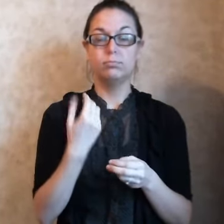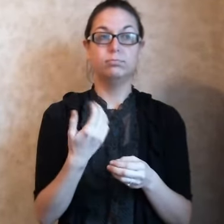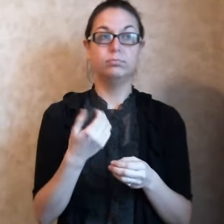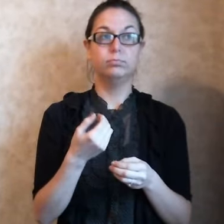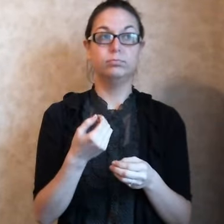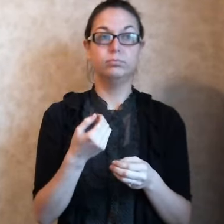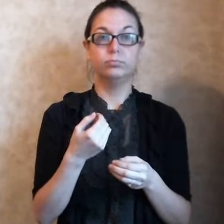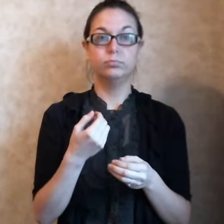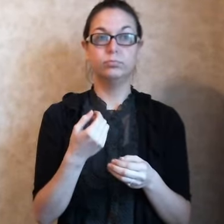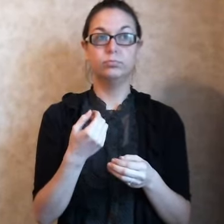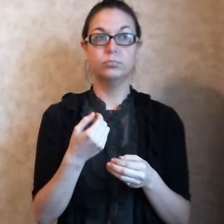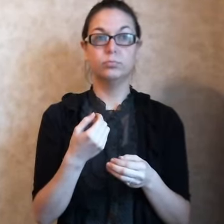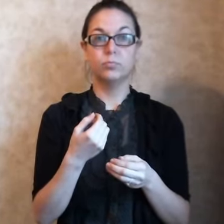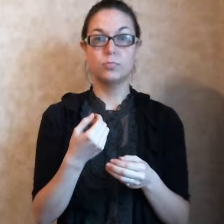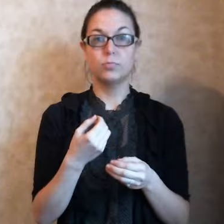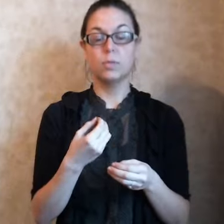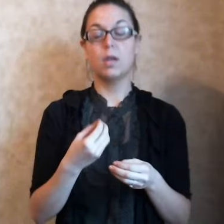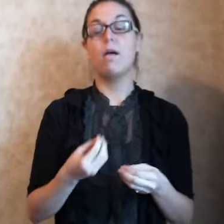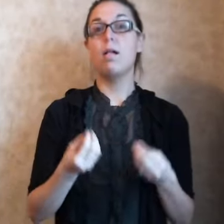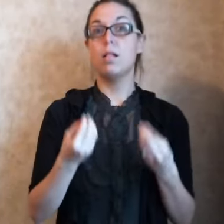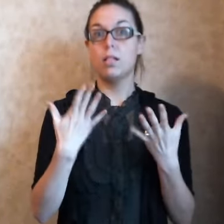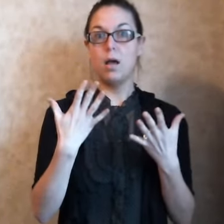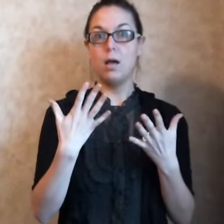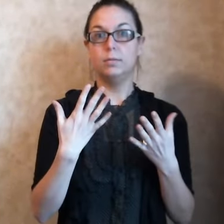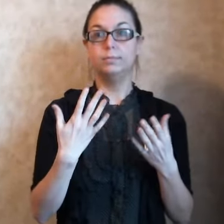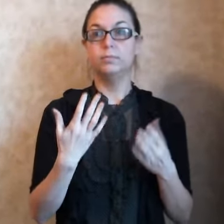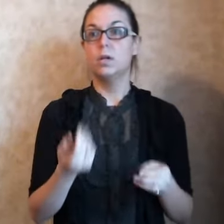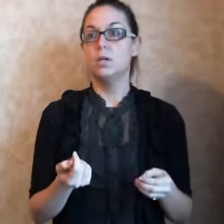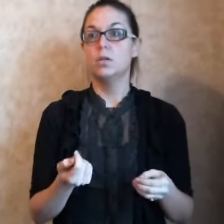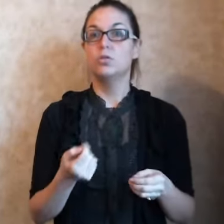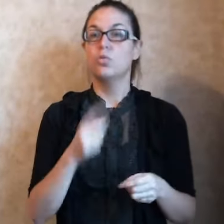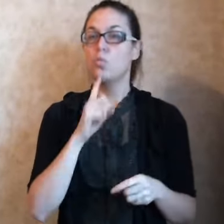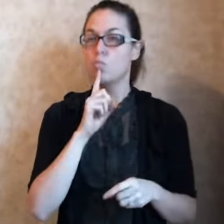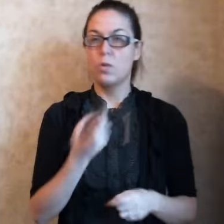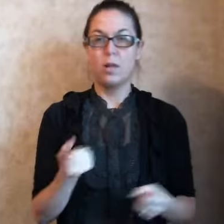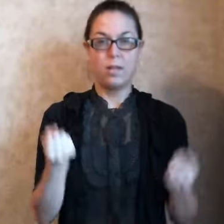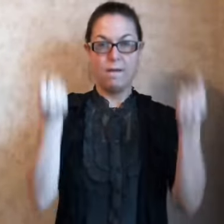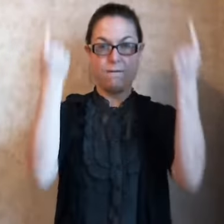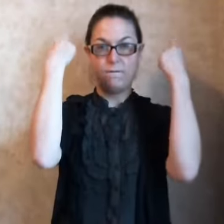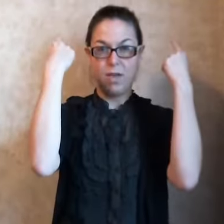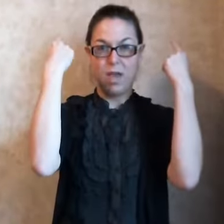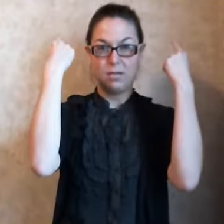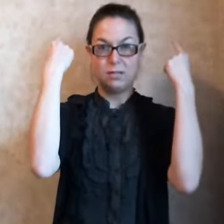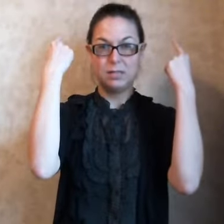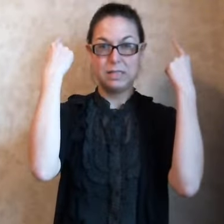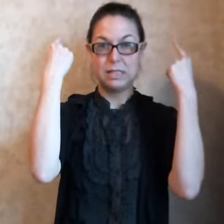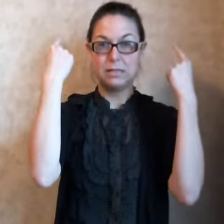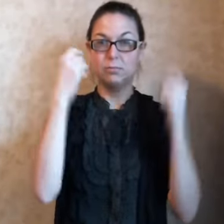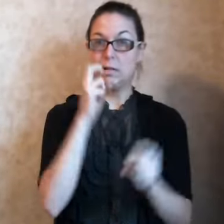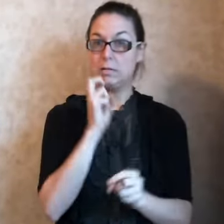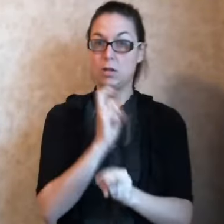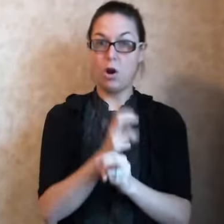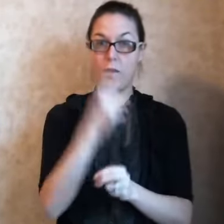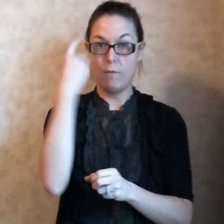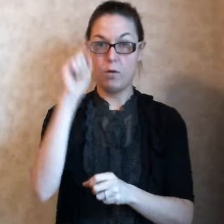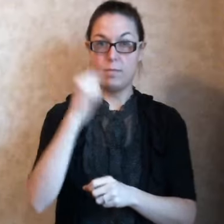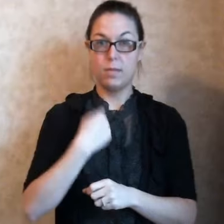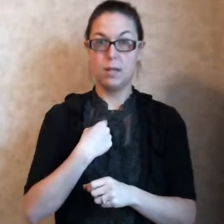overwhelming because it was so fast, and the presenter who was teaching it